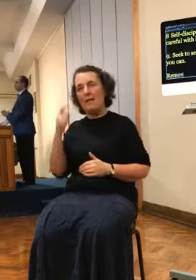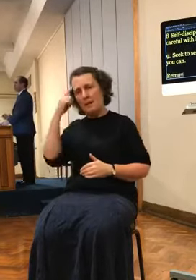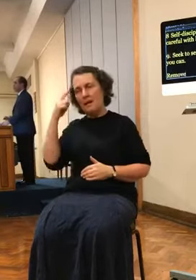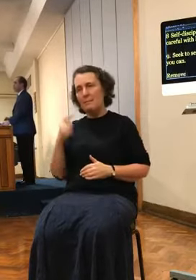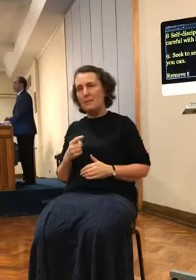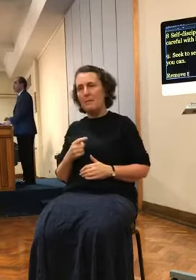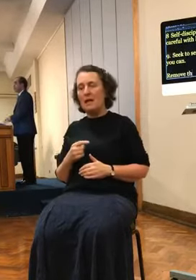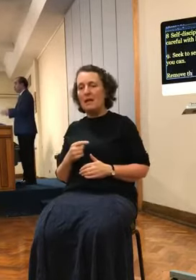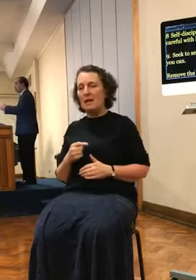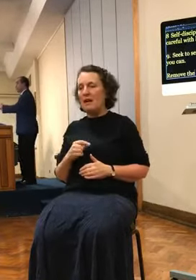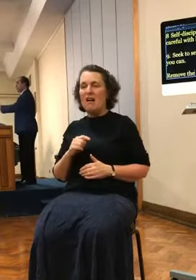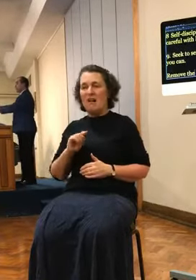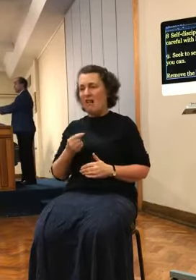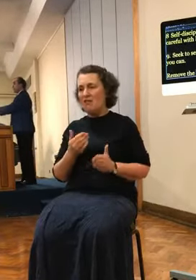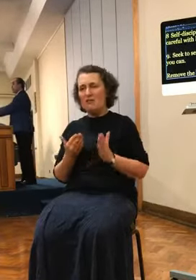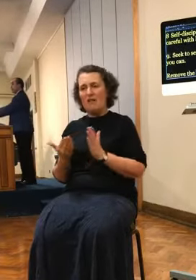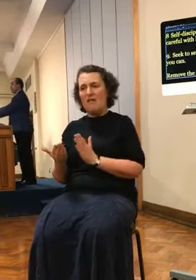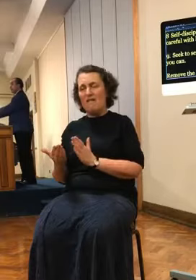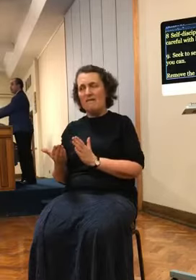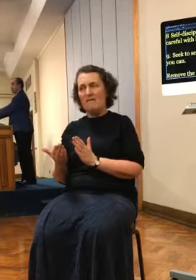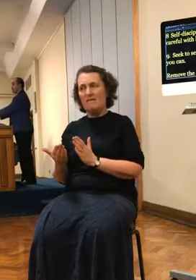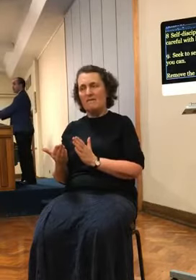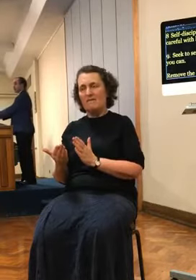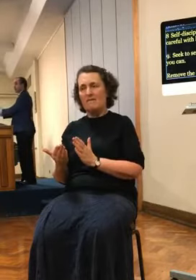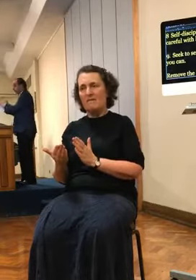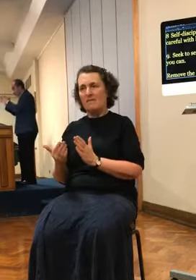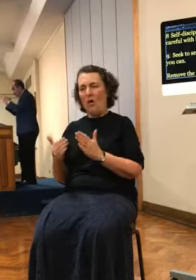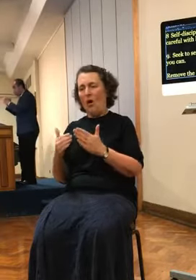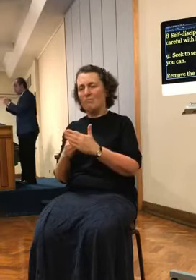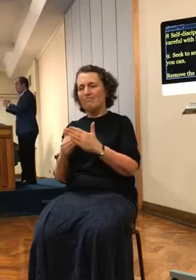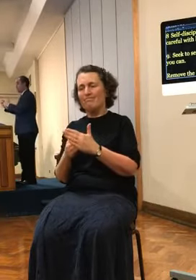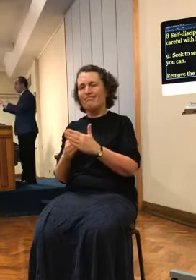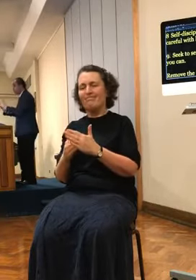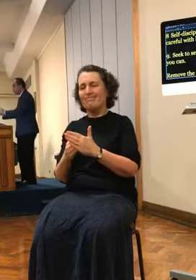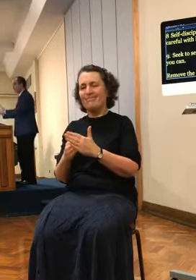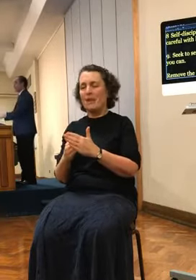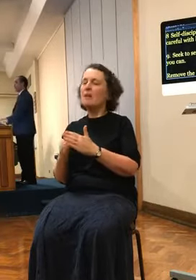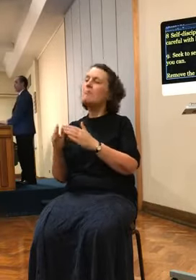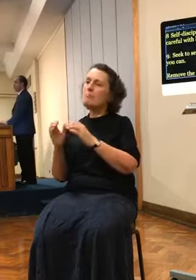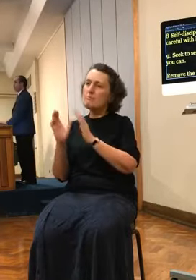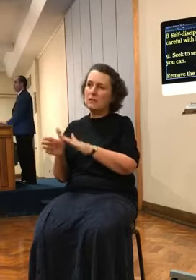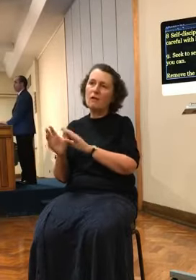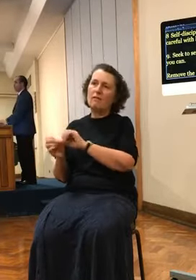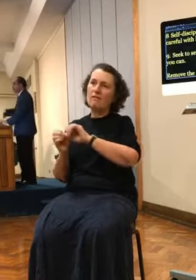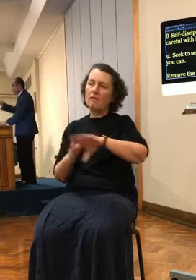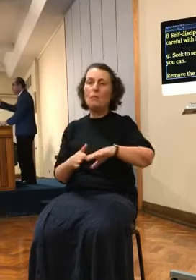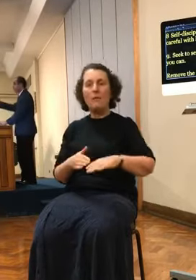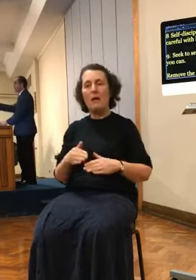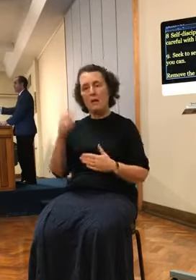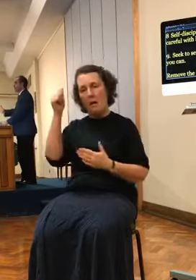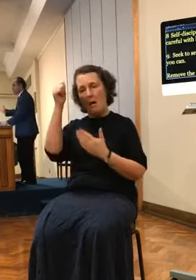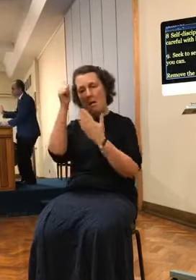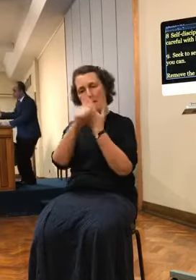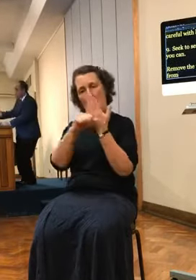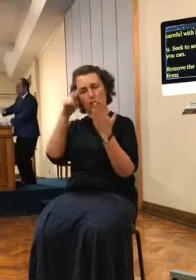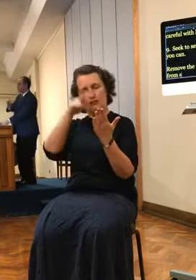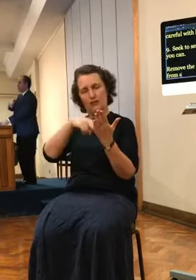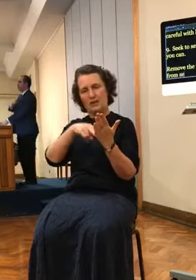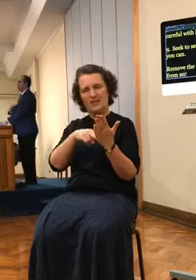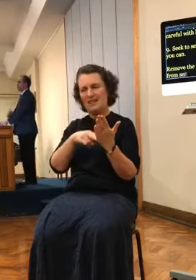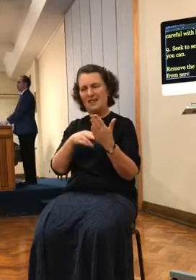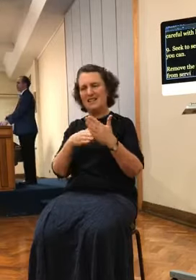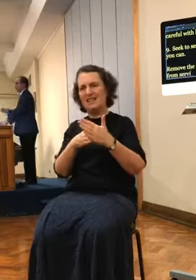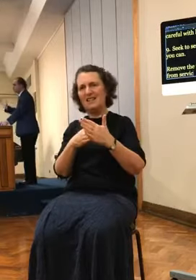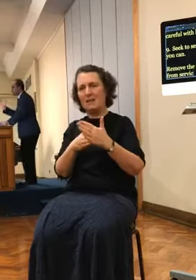from serving the Lord, from attending the services, from prayer, from reading the scriptures, from witnessing. Remove